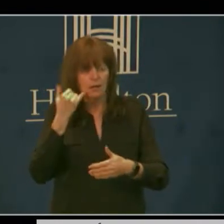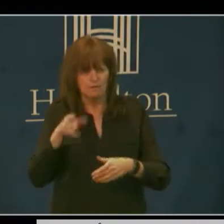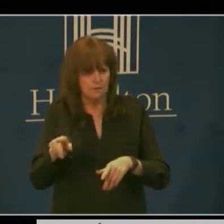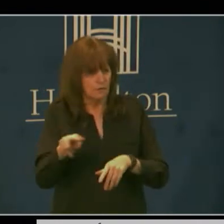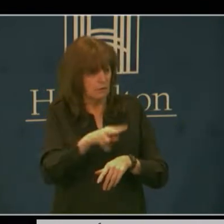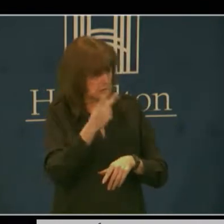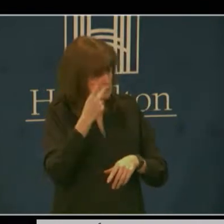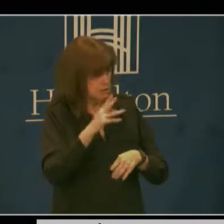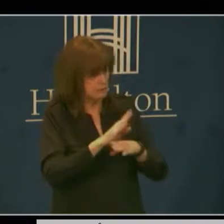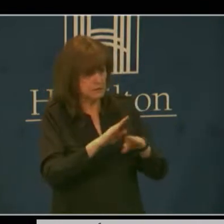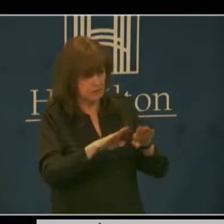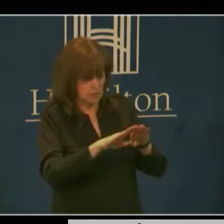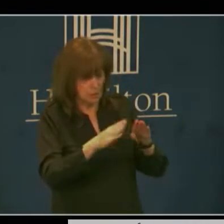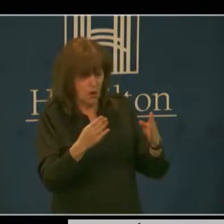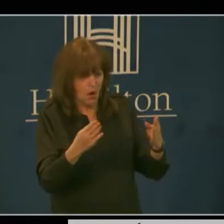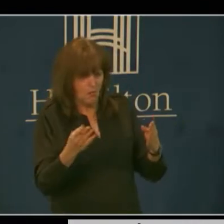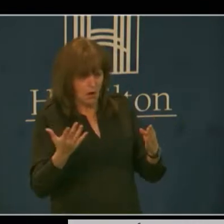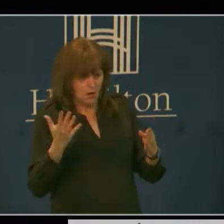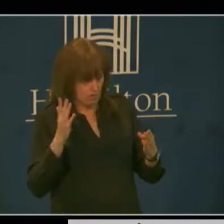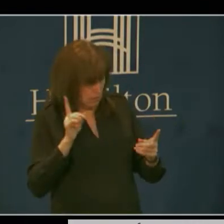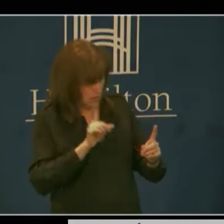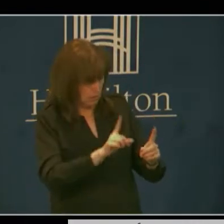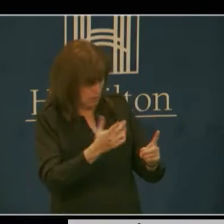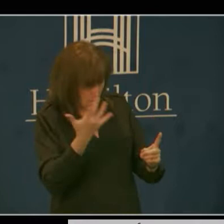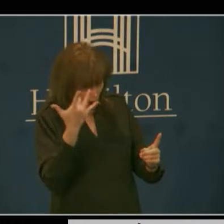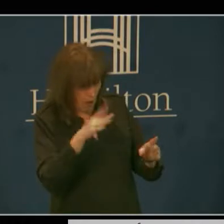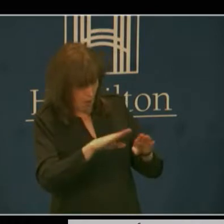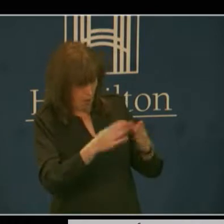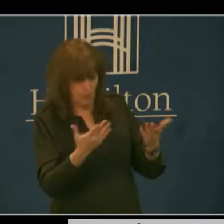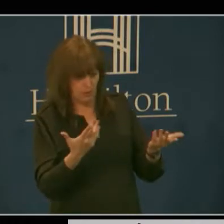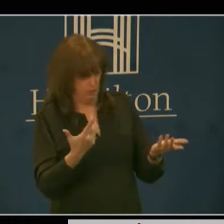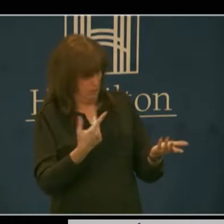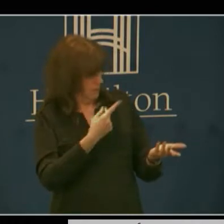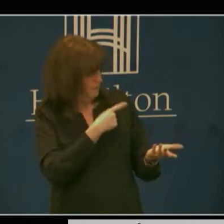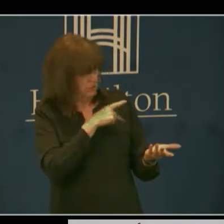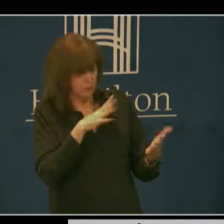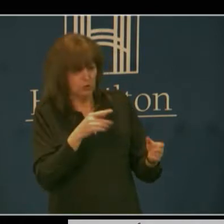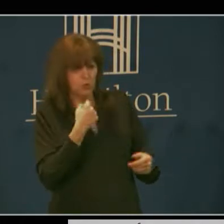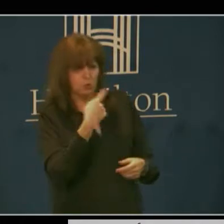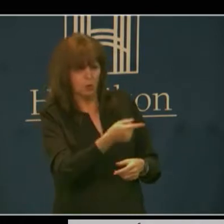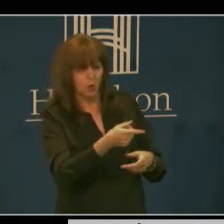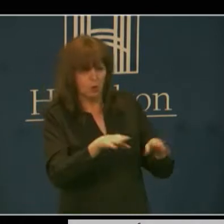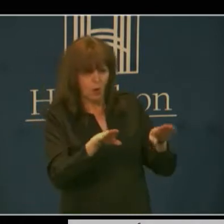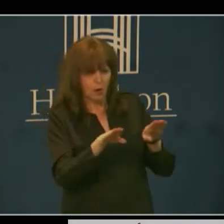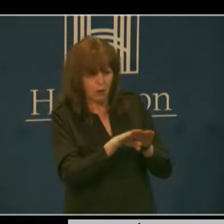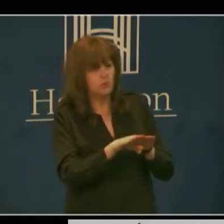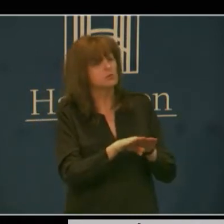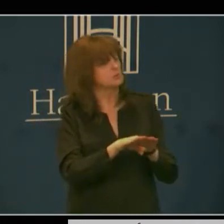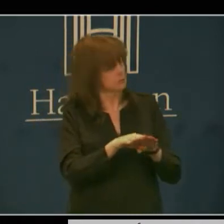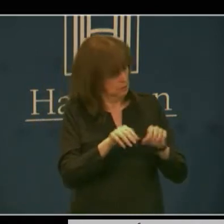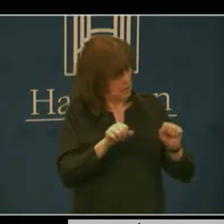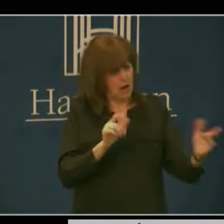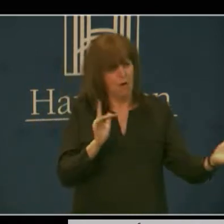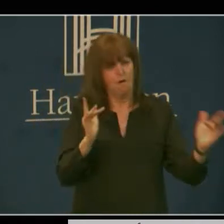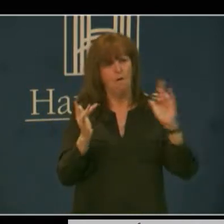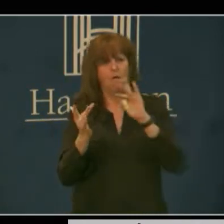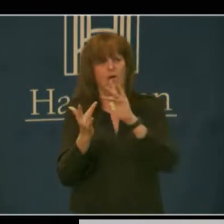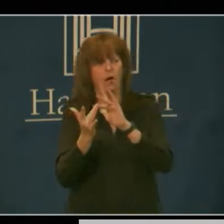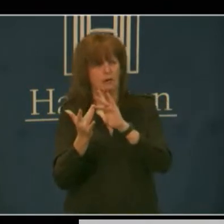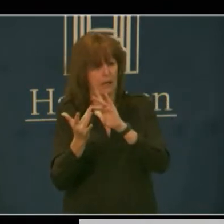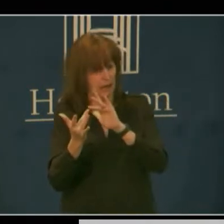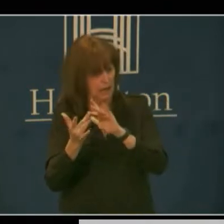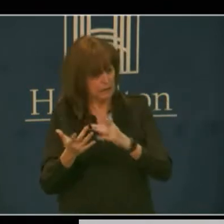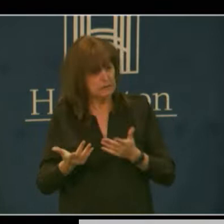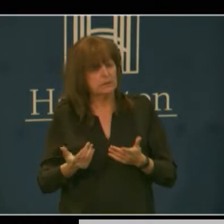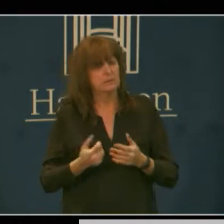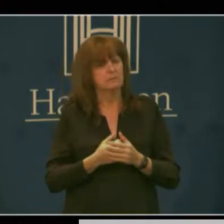closed under the provincial order for 2 weeks, please feel free to contact our licensing enforcement team at the city. The number for